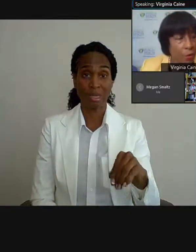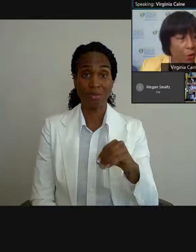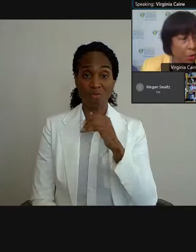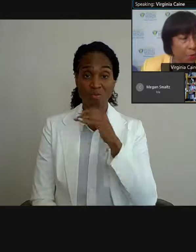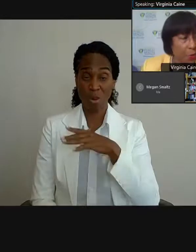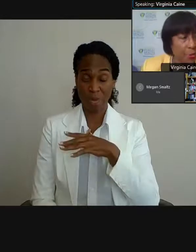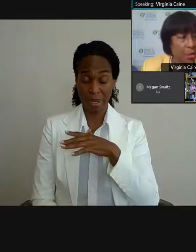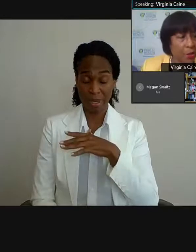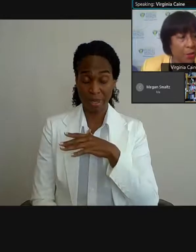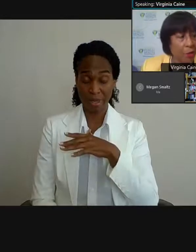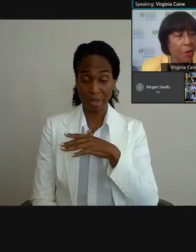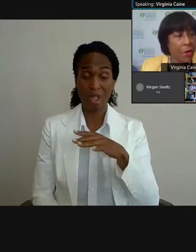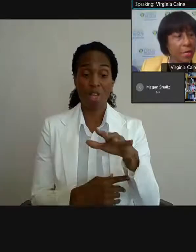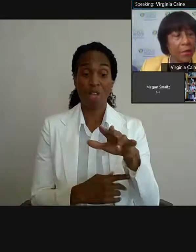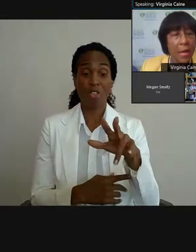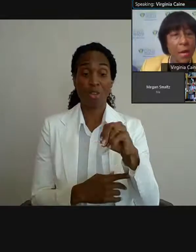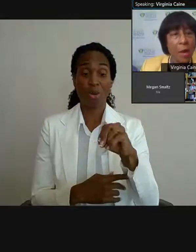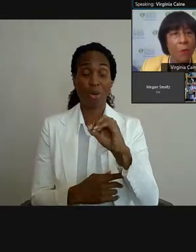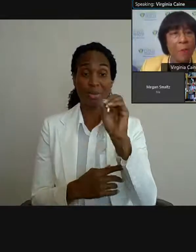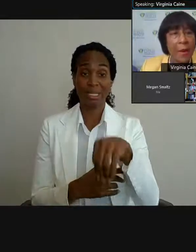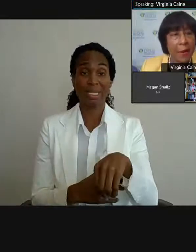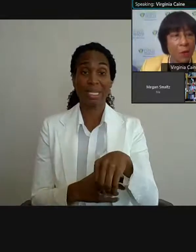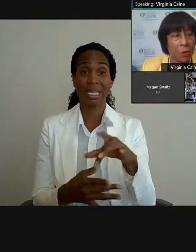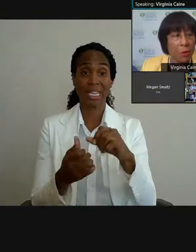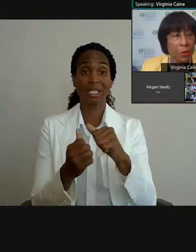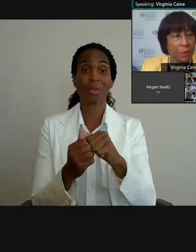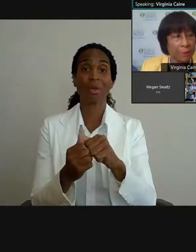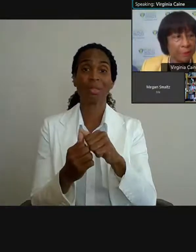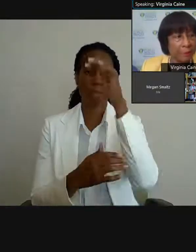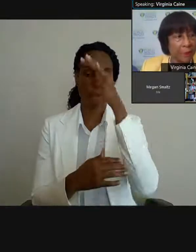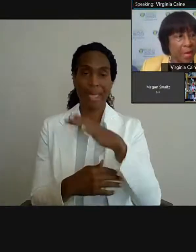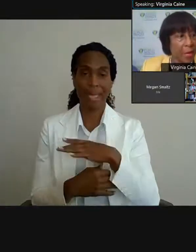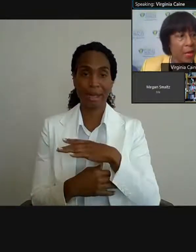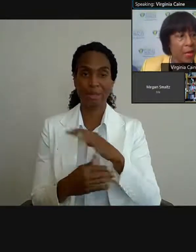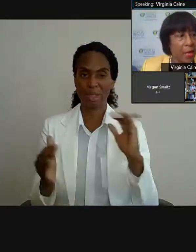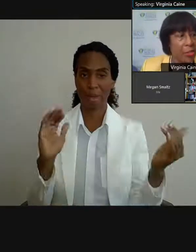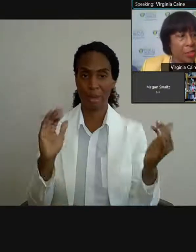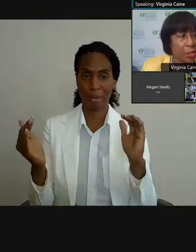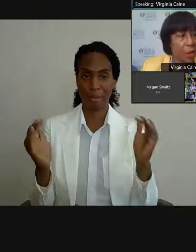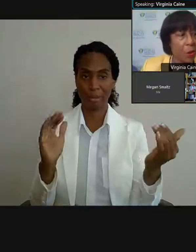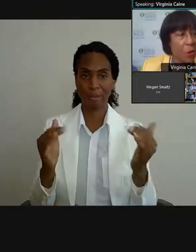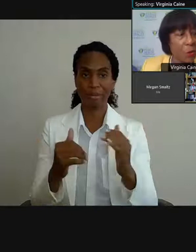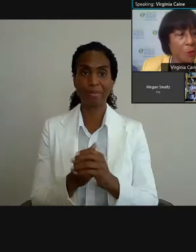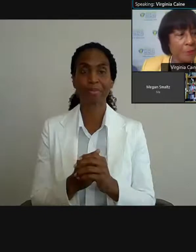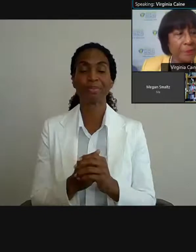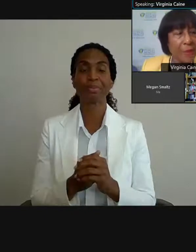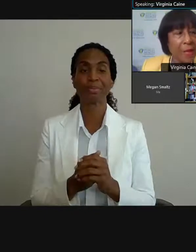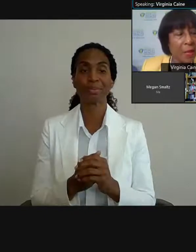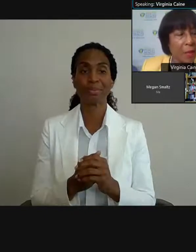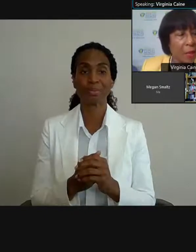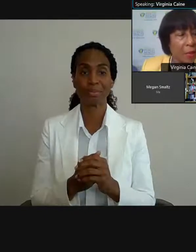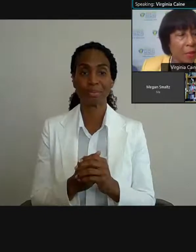females, 30% are in our males. And so,